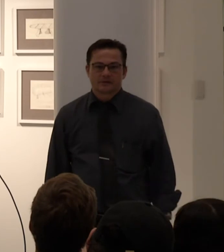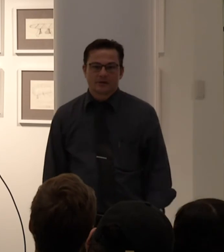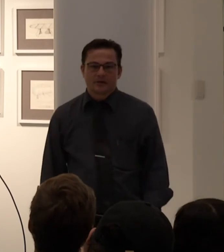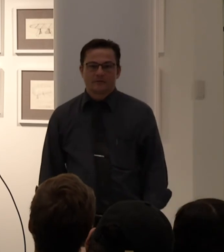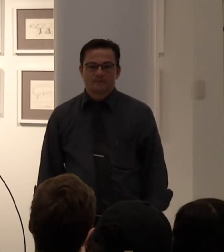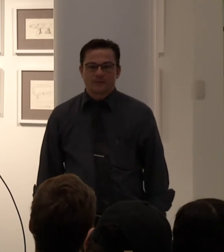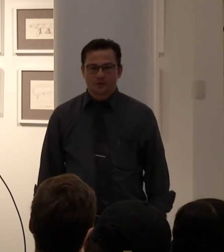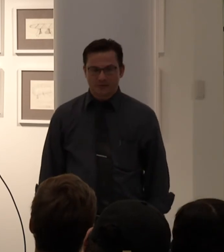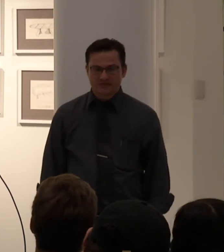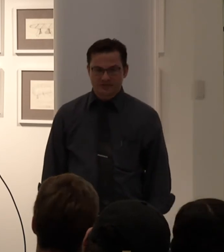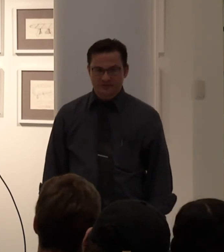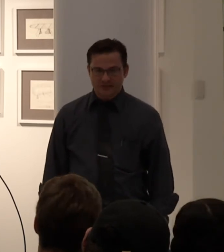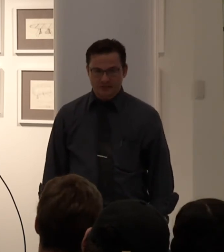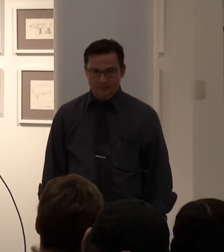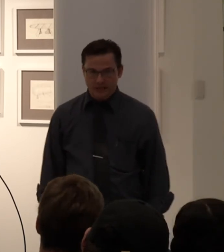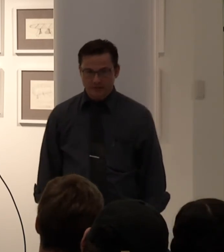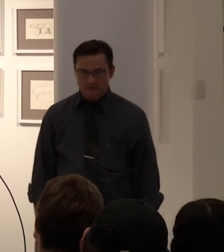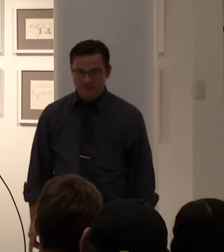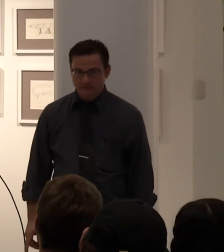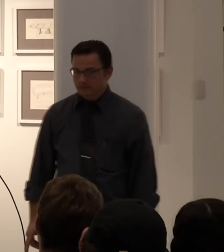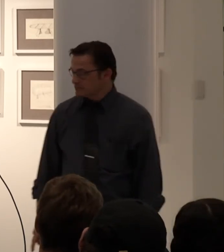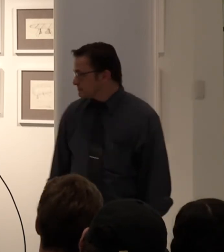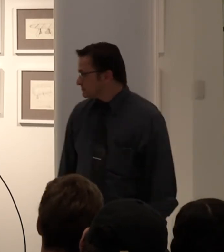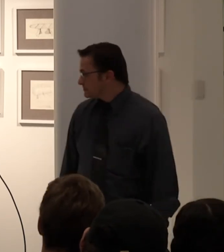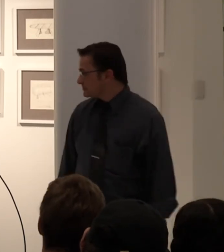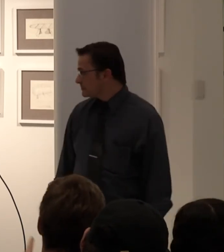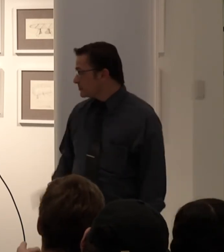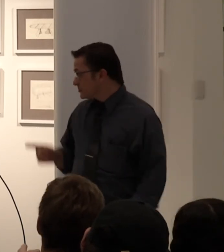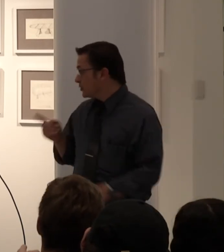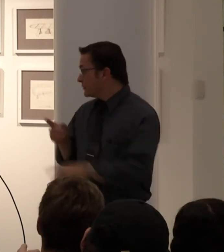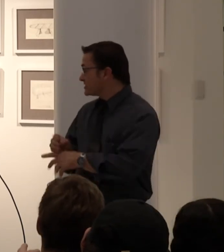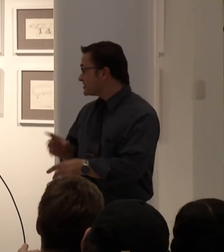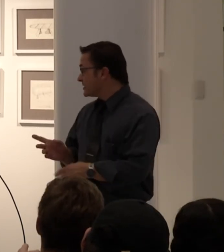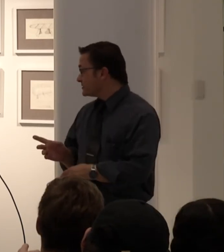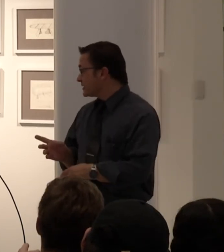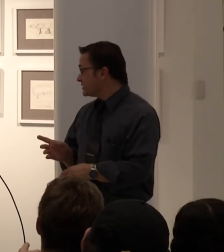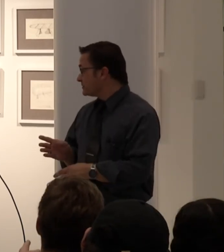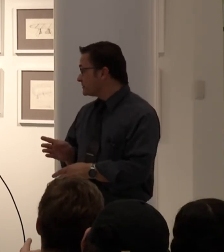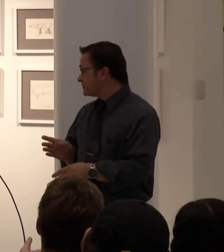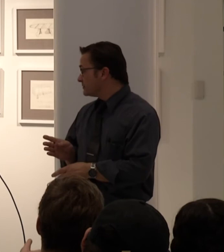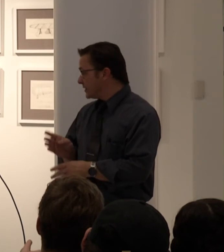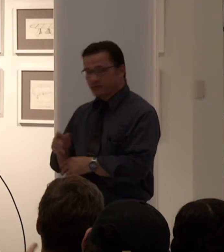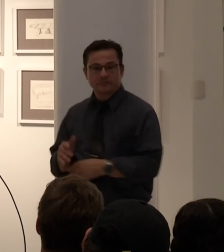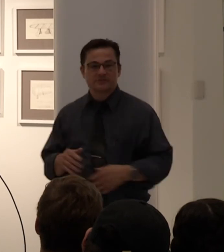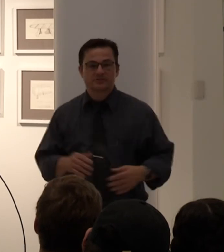yes, you're a business major, right? You're a business major, right?